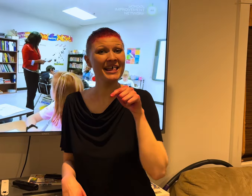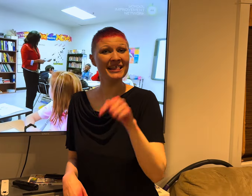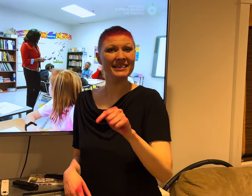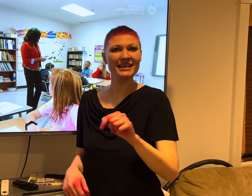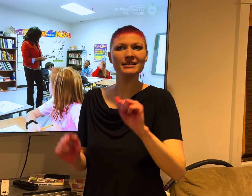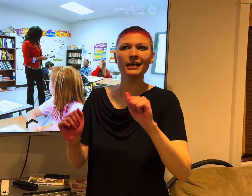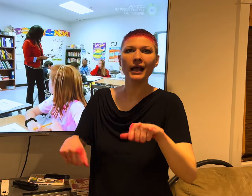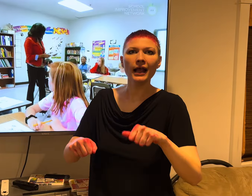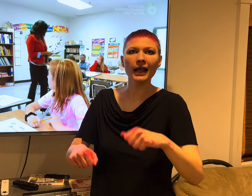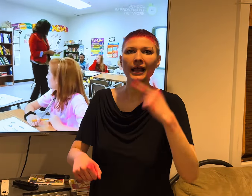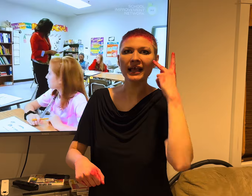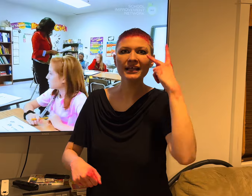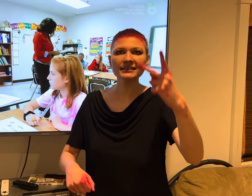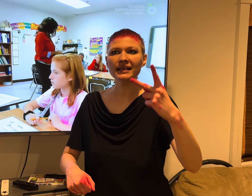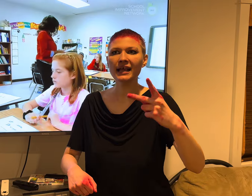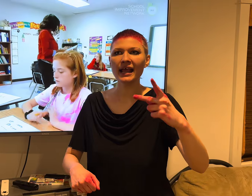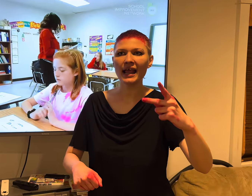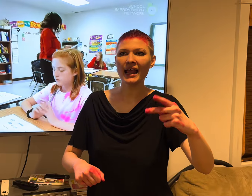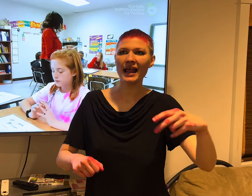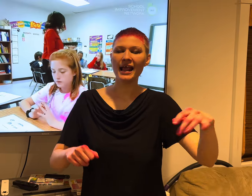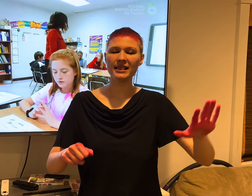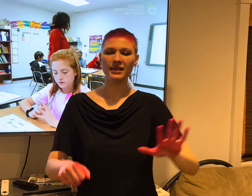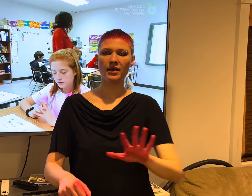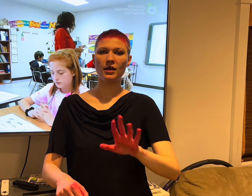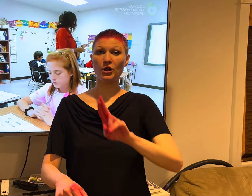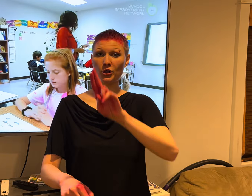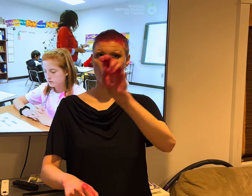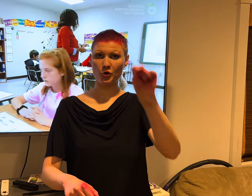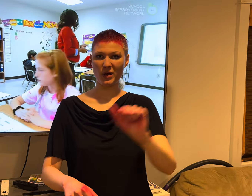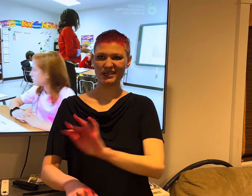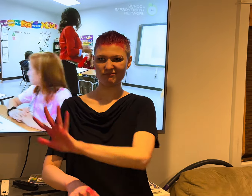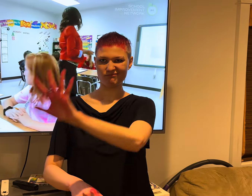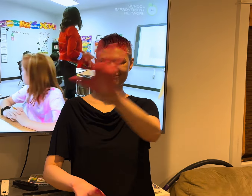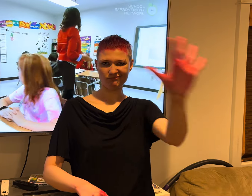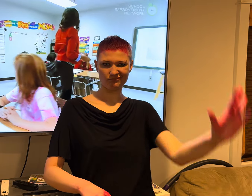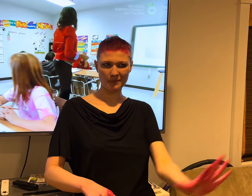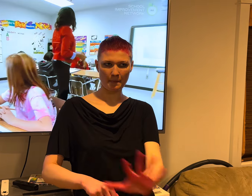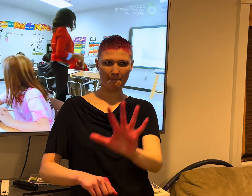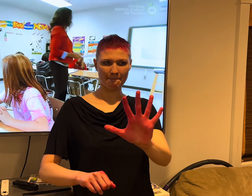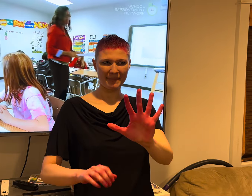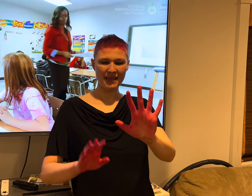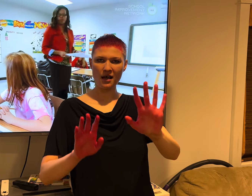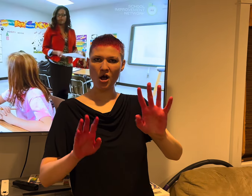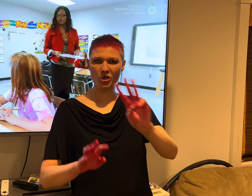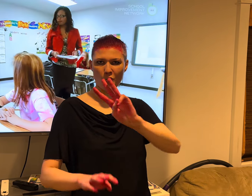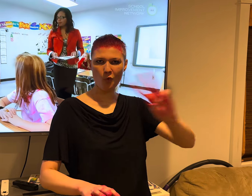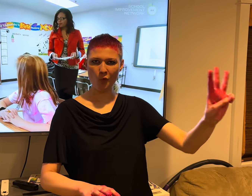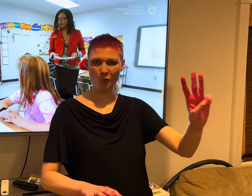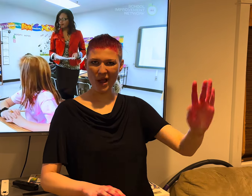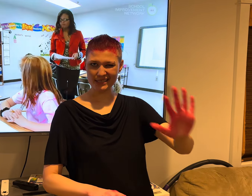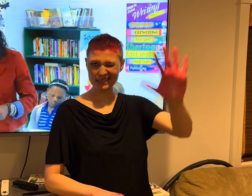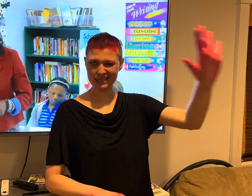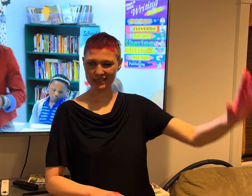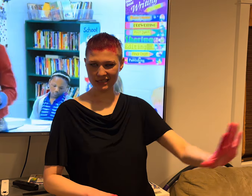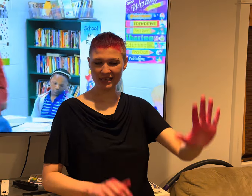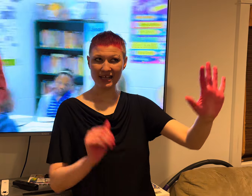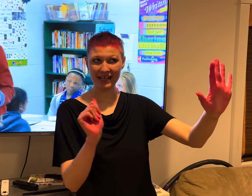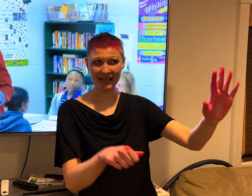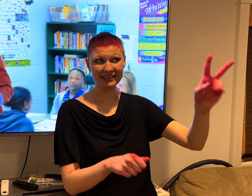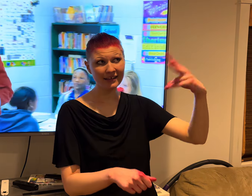Wednesday morning in the Eastern Hemisphere. Now this was written on June the 4th, 2012, okay? Now, in front of you,